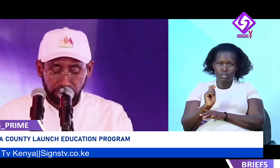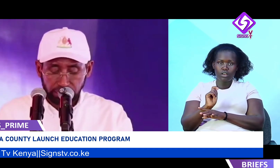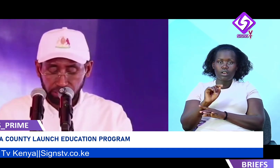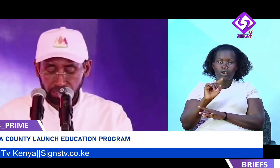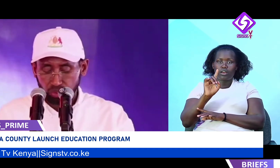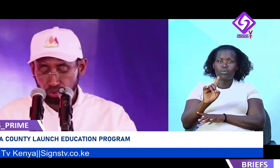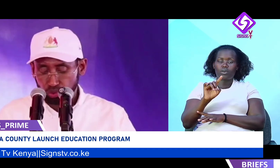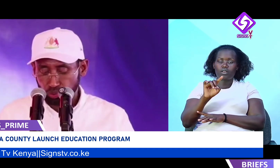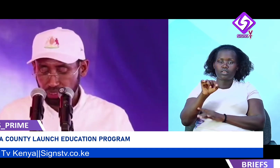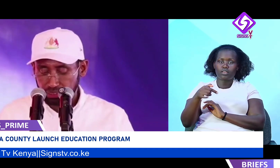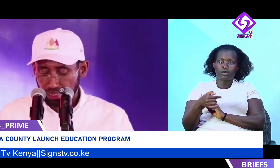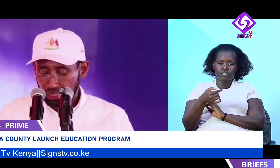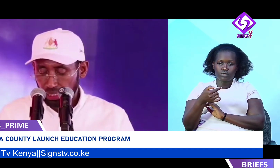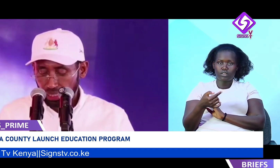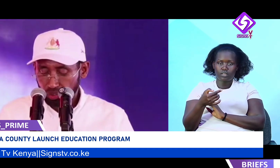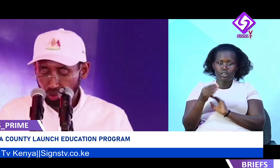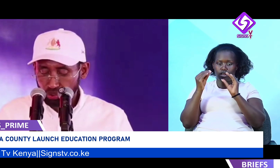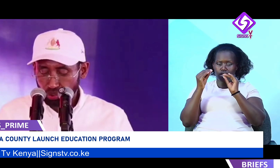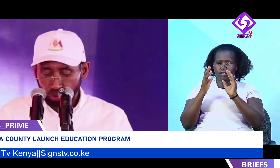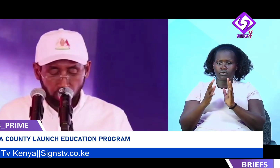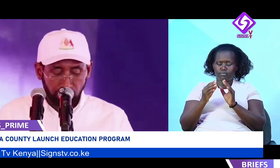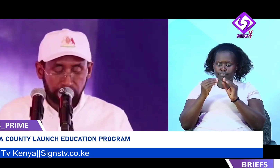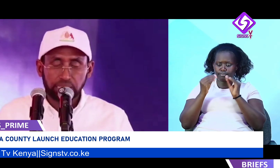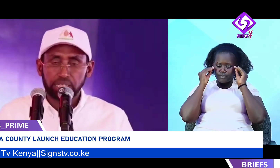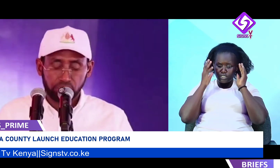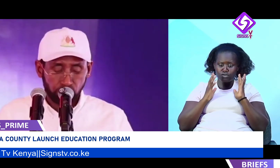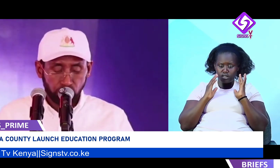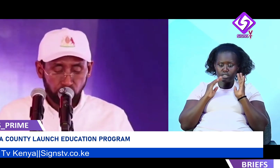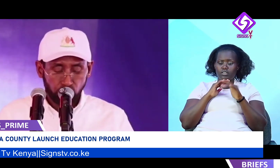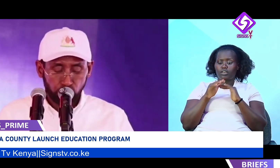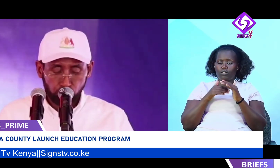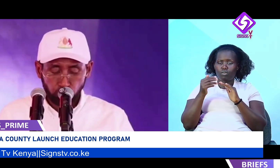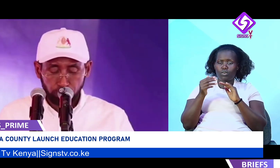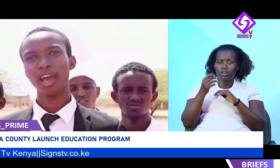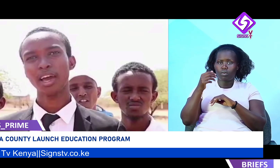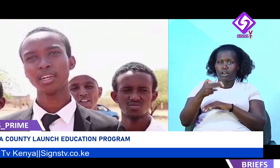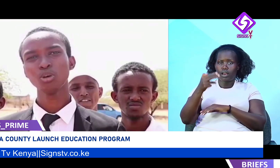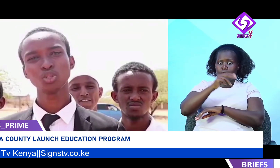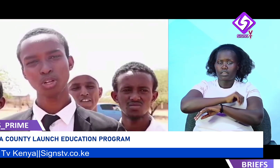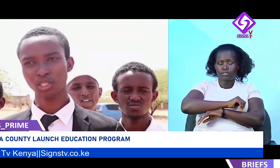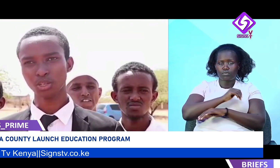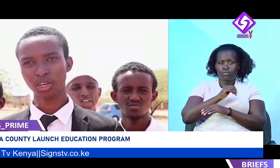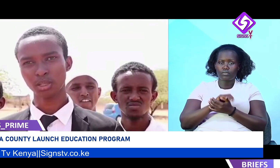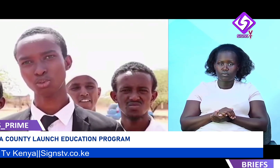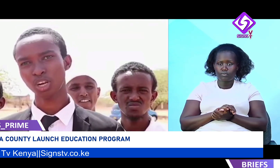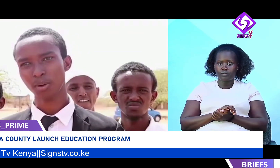21,033 secondary school students across all our secondary schools. And we students, it was really our